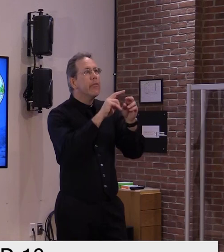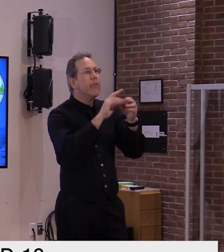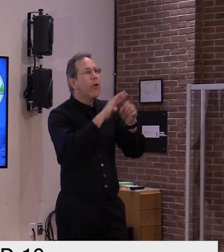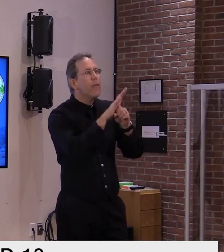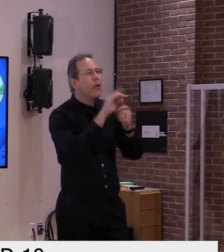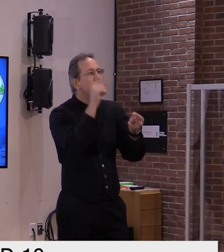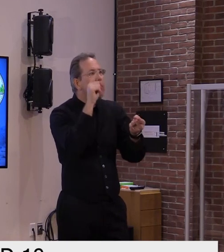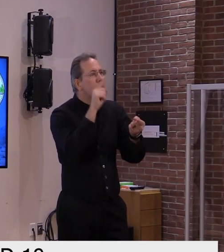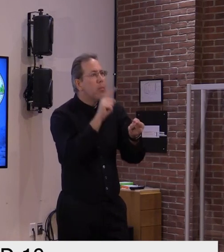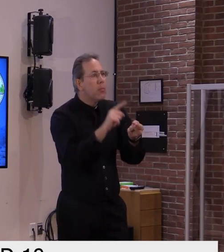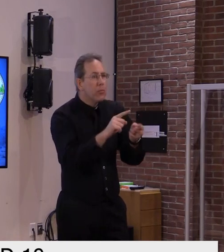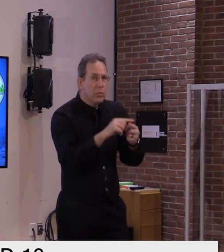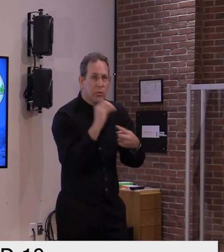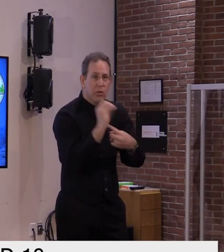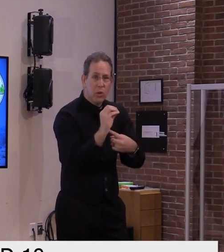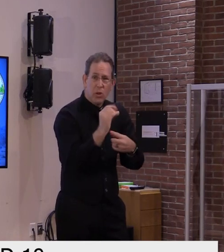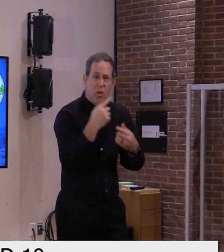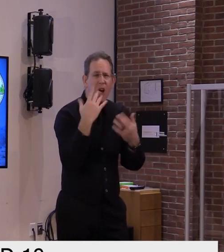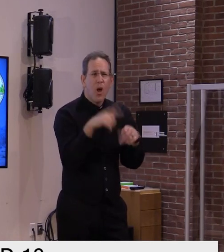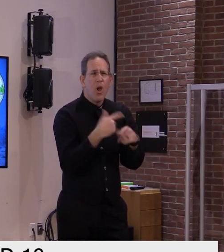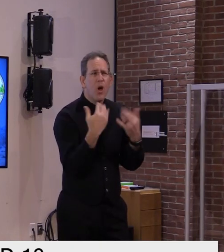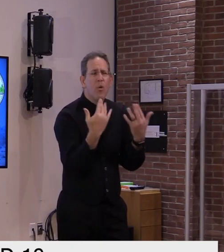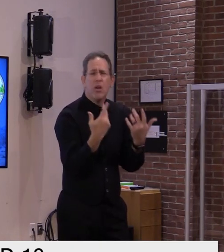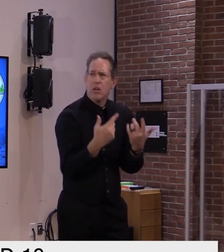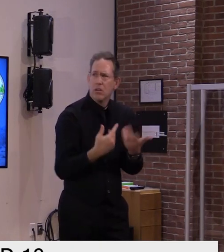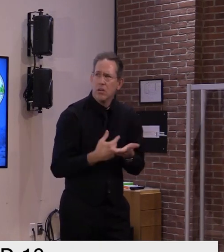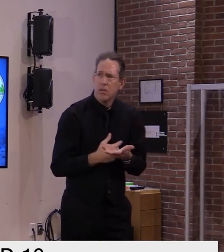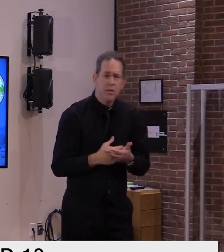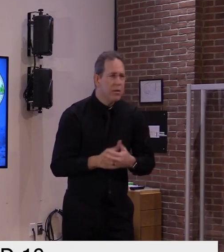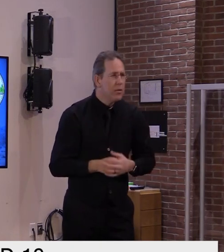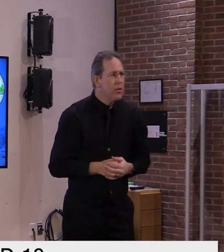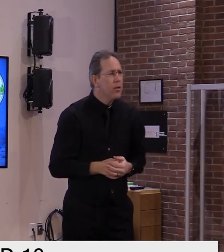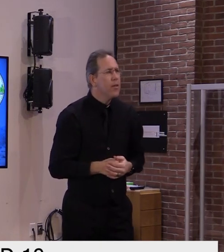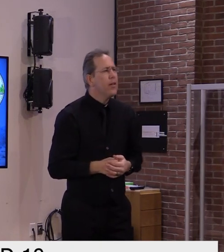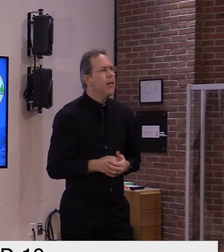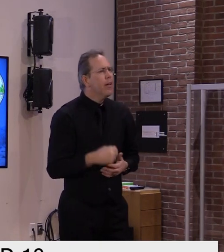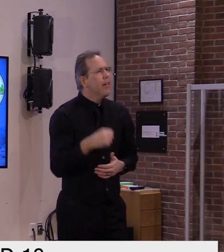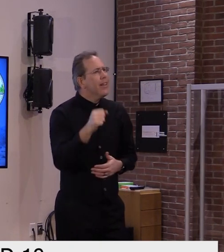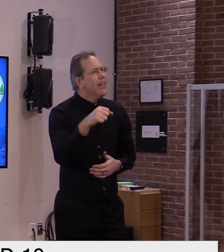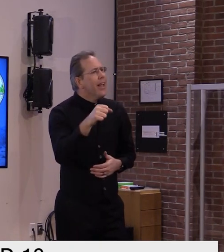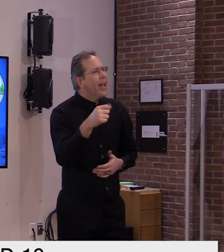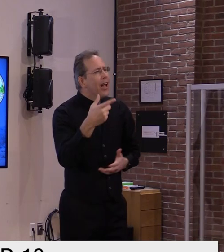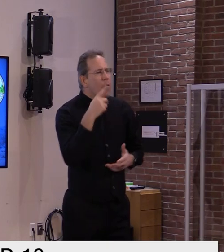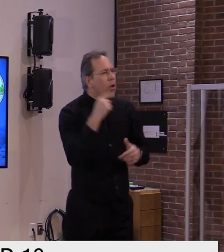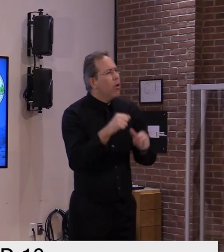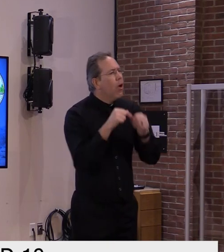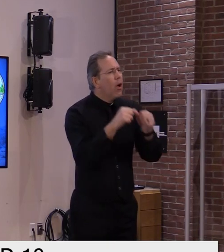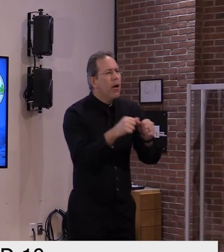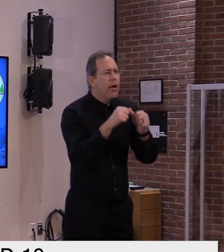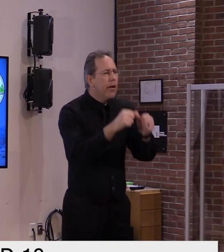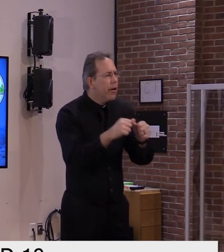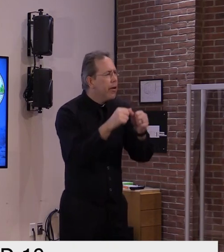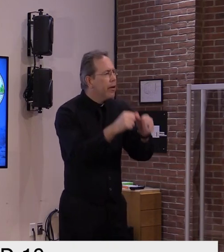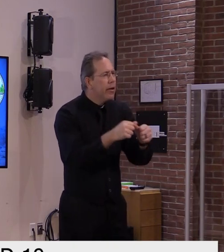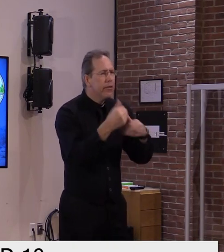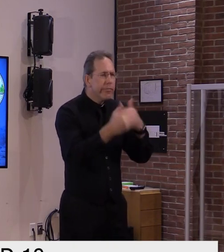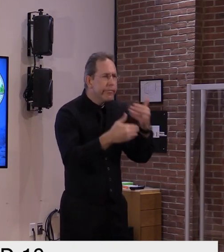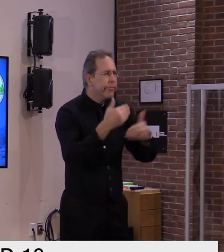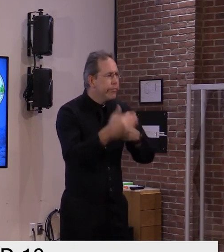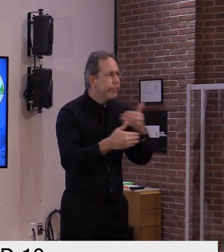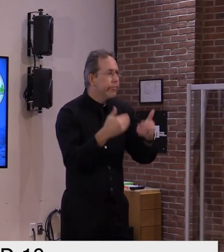yes. do you think that should take? Yeah, eventually. But again, knowing that you get your first dose, you build up a certain immune